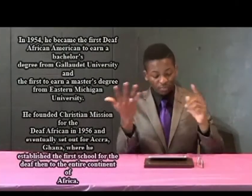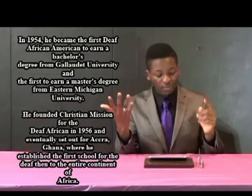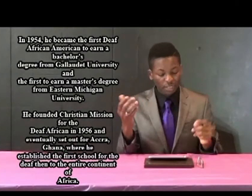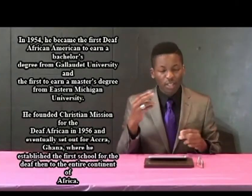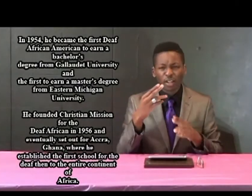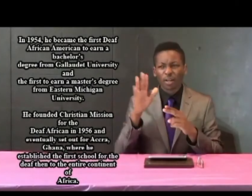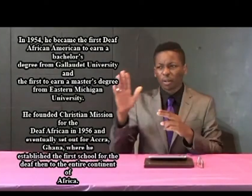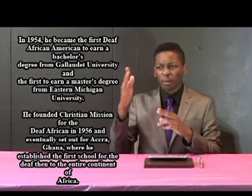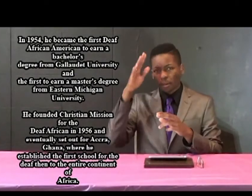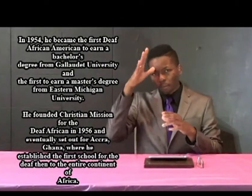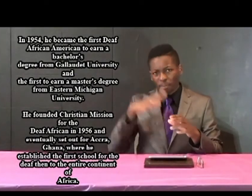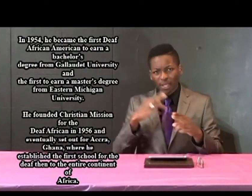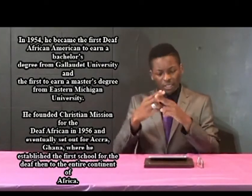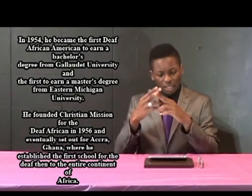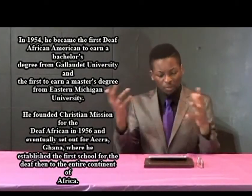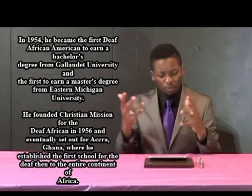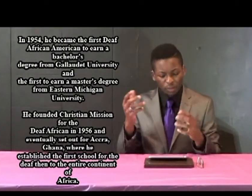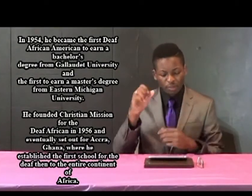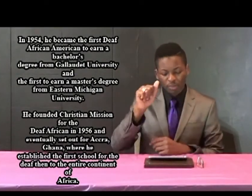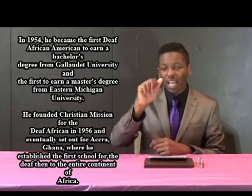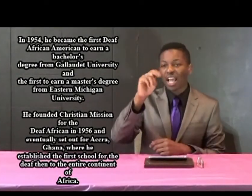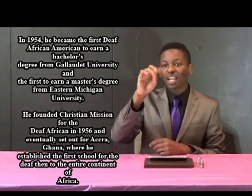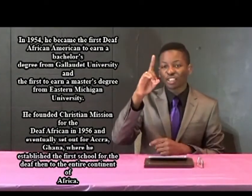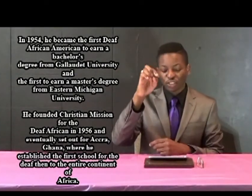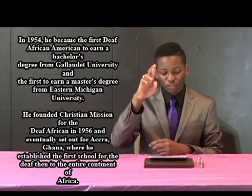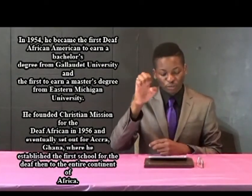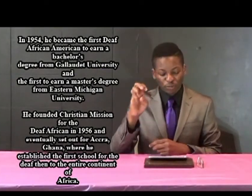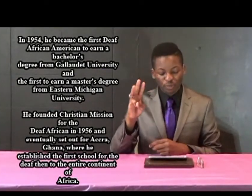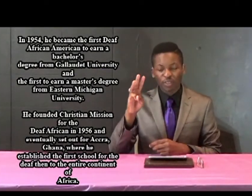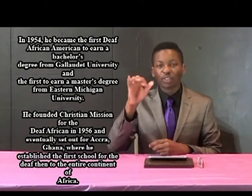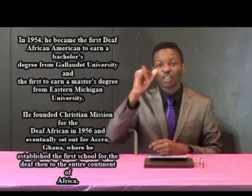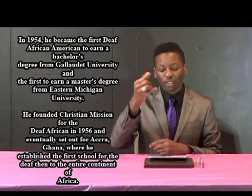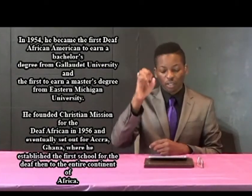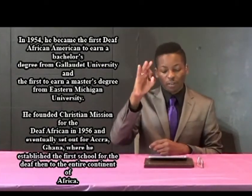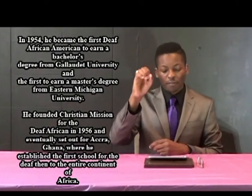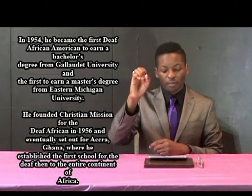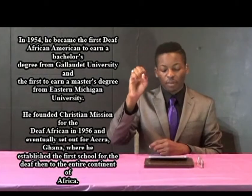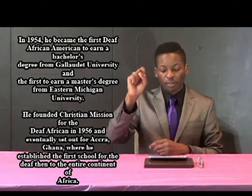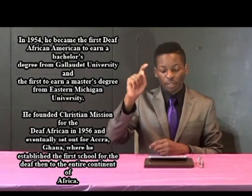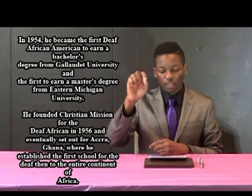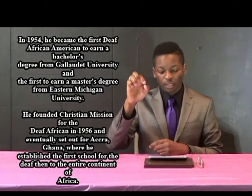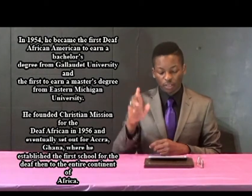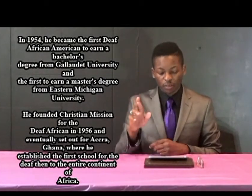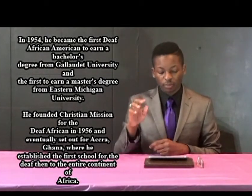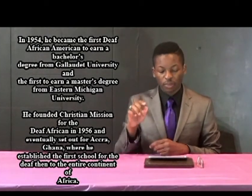The third person we're going to talk about today is Andrew J. Foster.